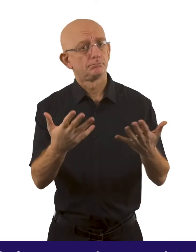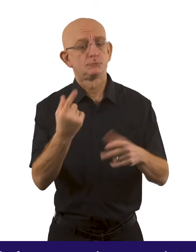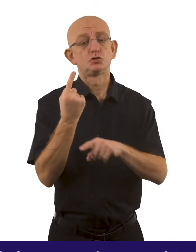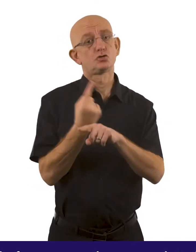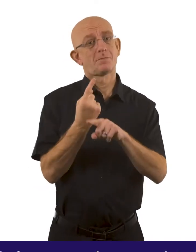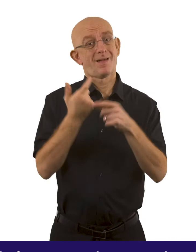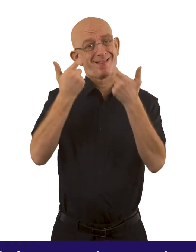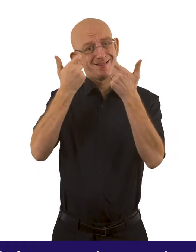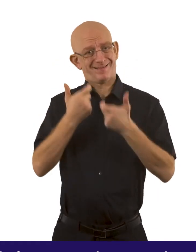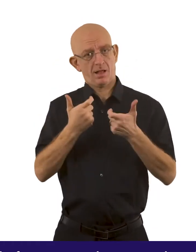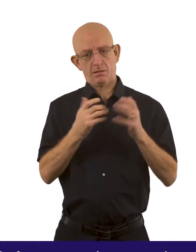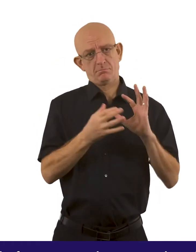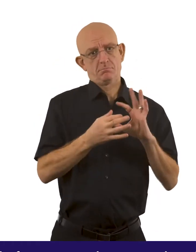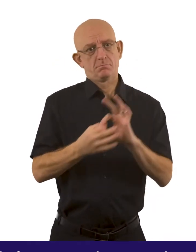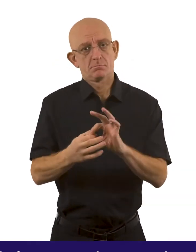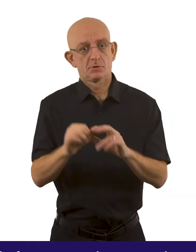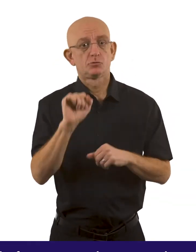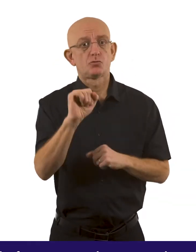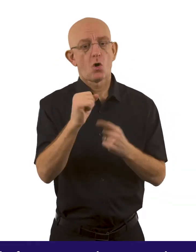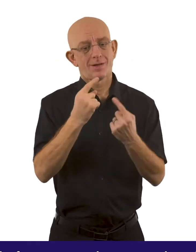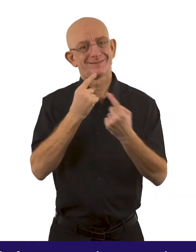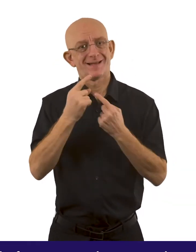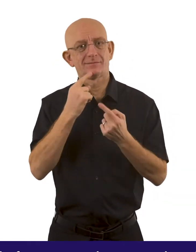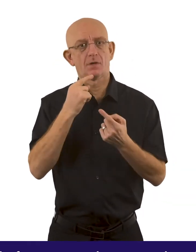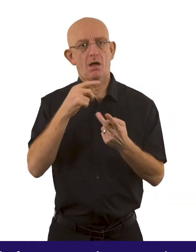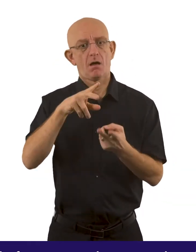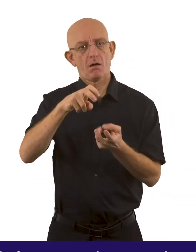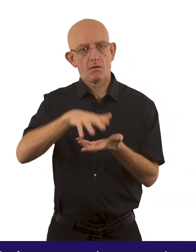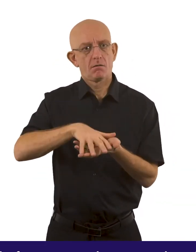The legal basis for processing your data is as follows.